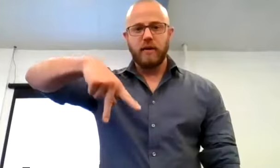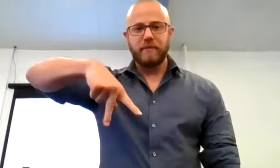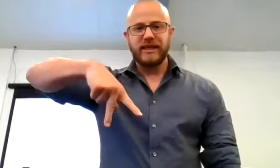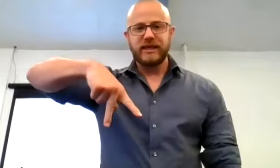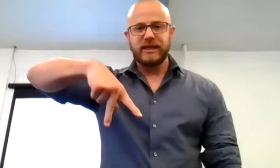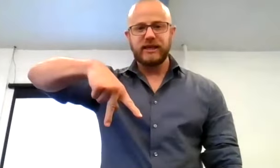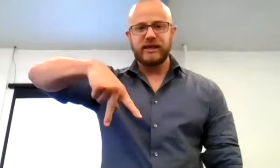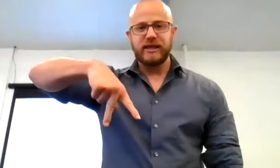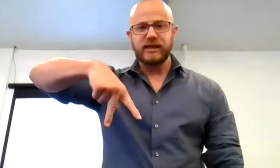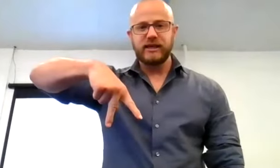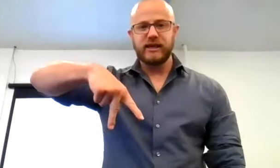P.